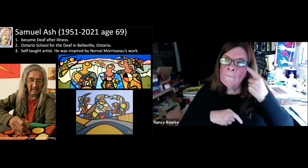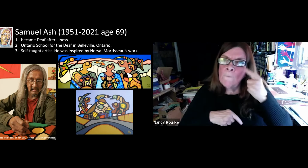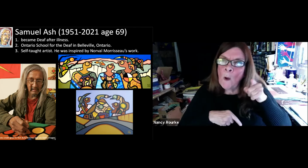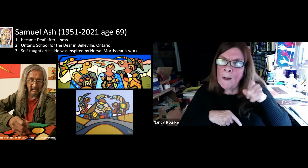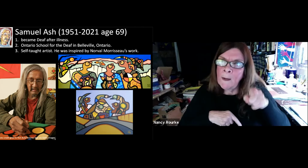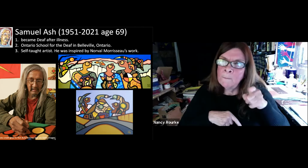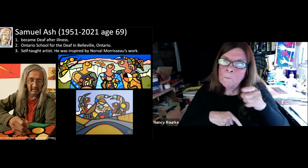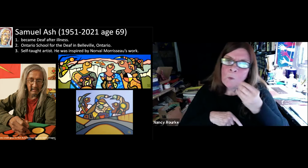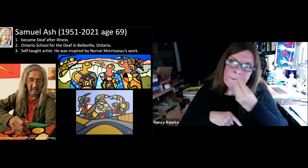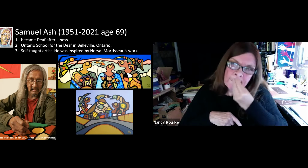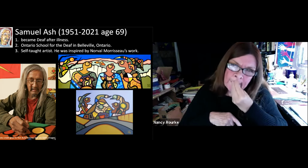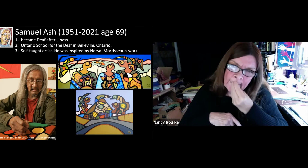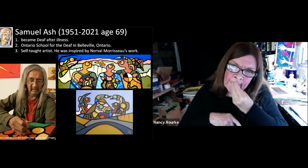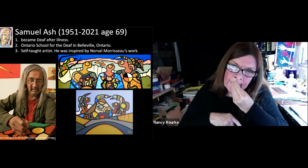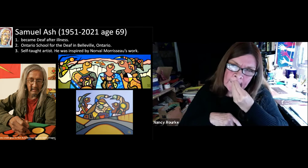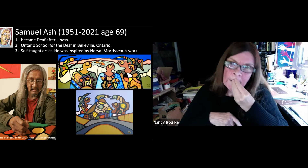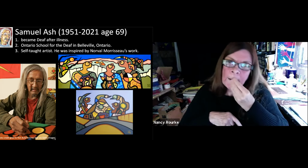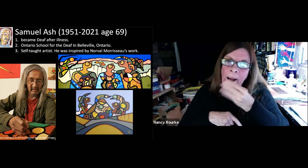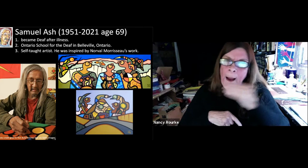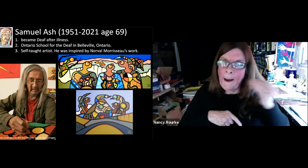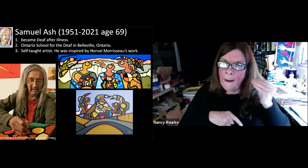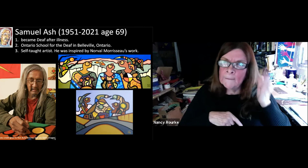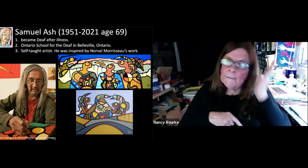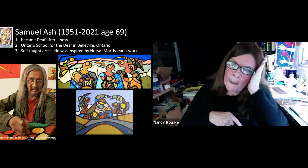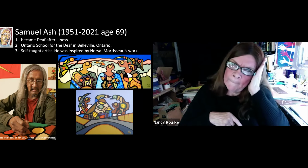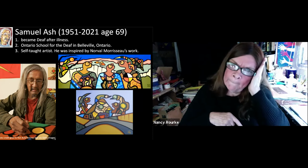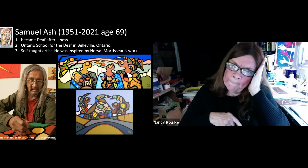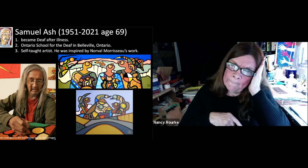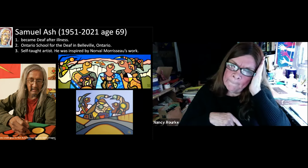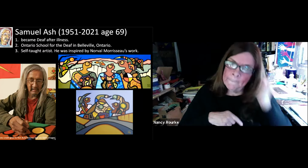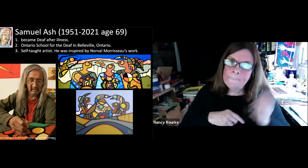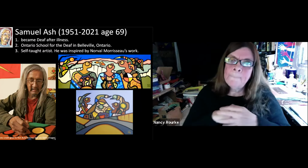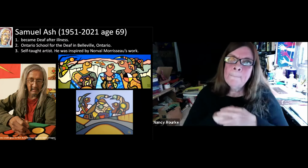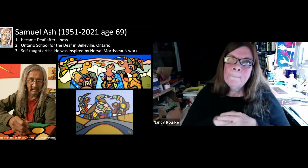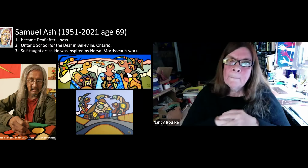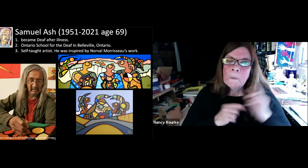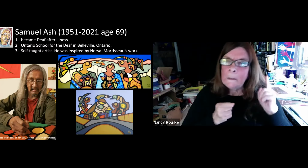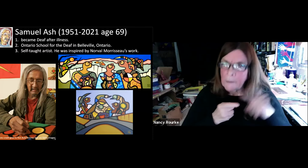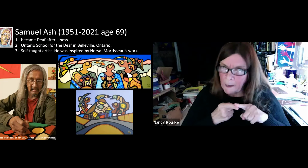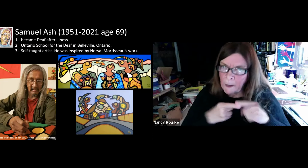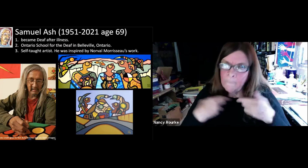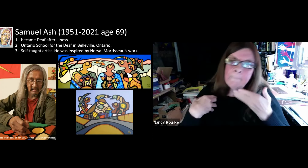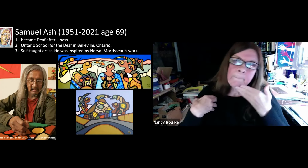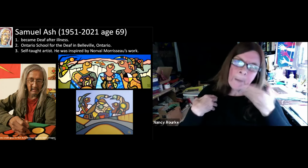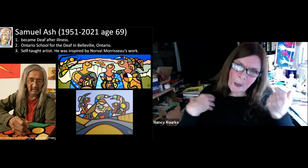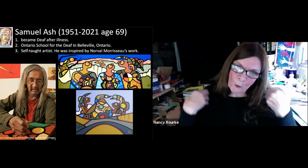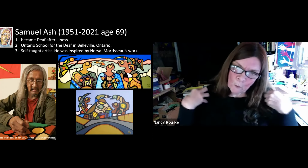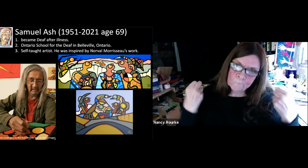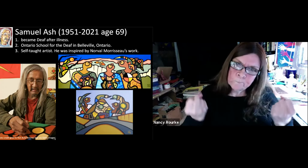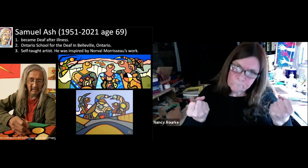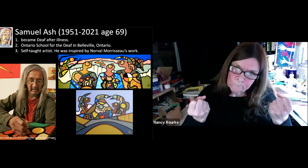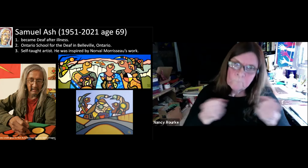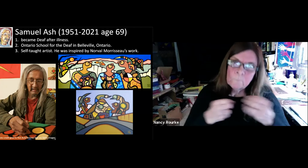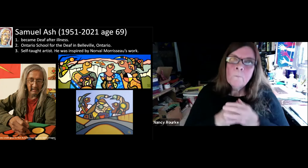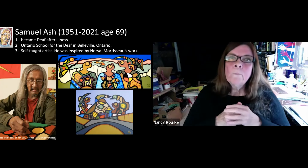Take him. To find a place. For him to live. Eat. And sleep. And provide